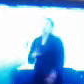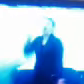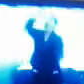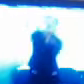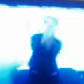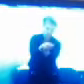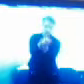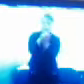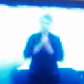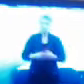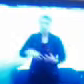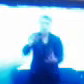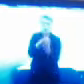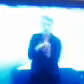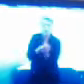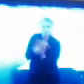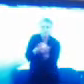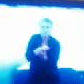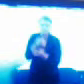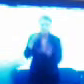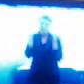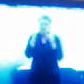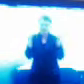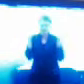going to eat you, and ate the next person.